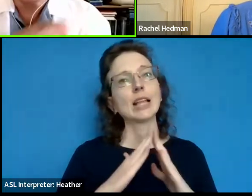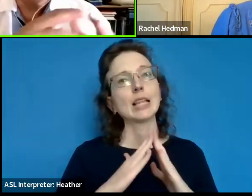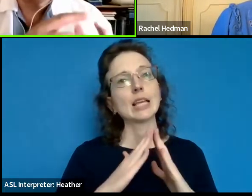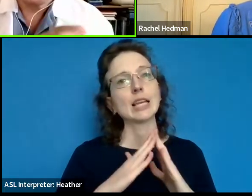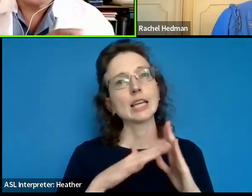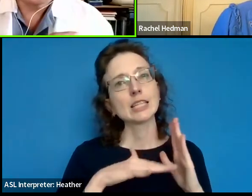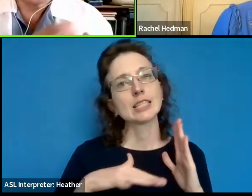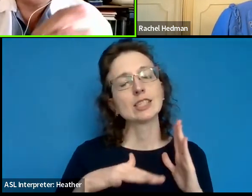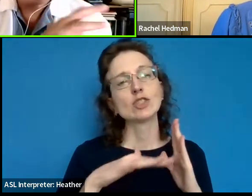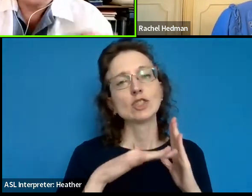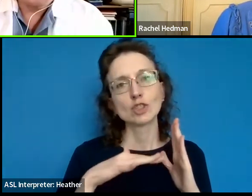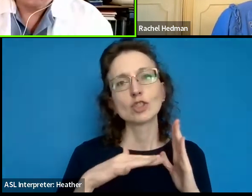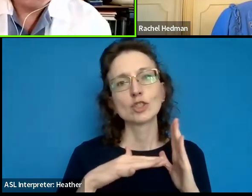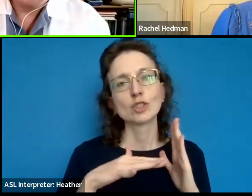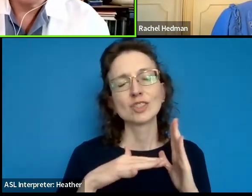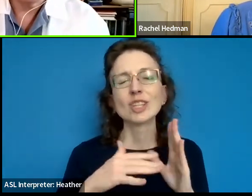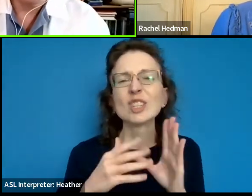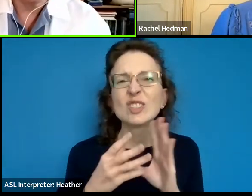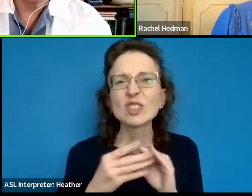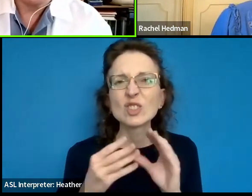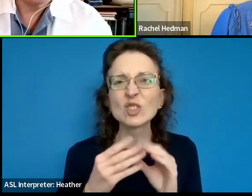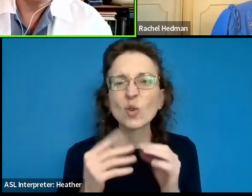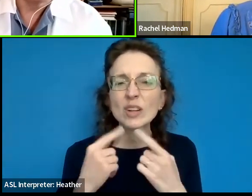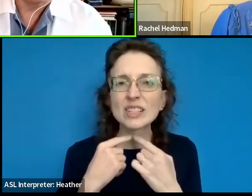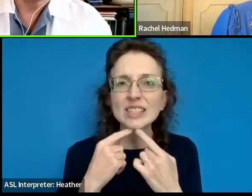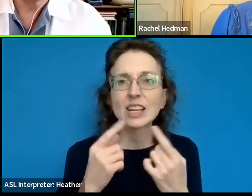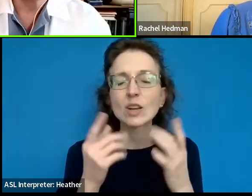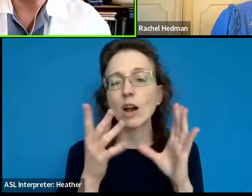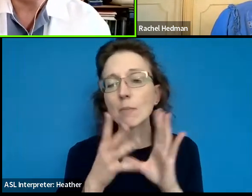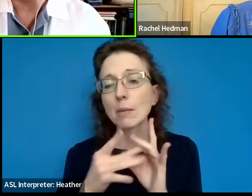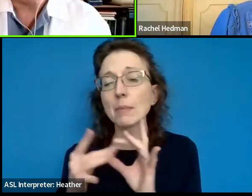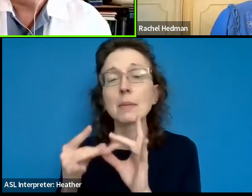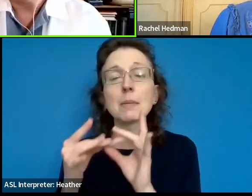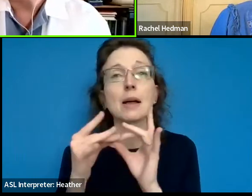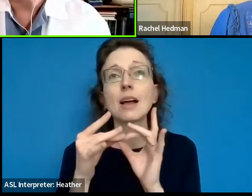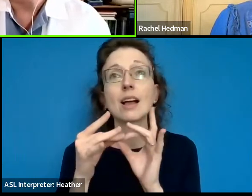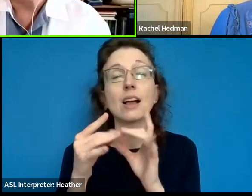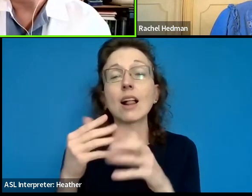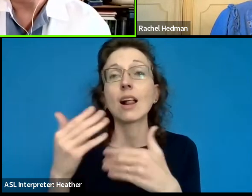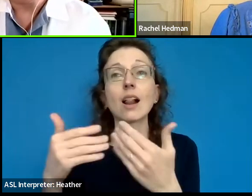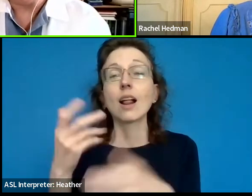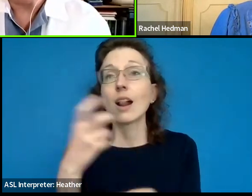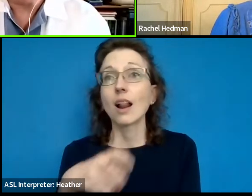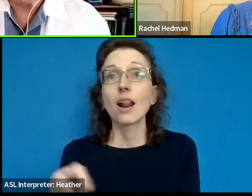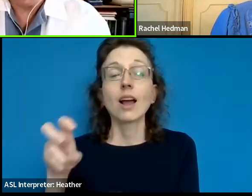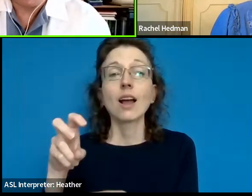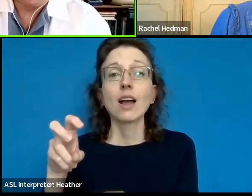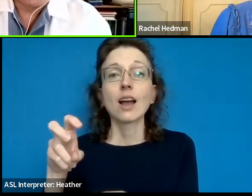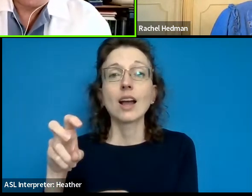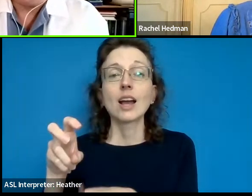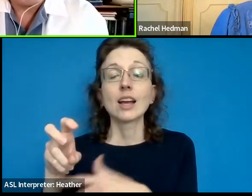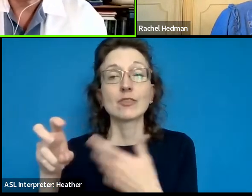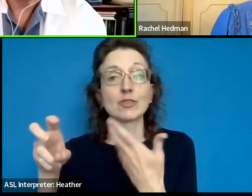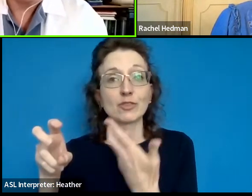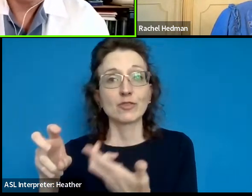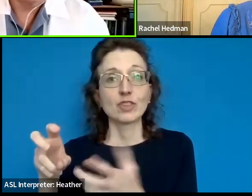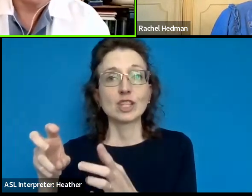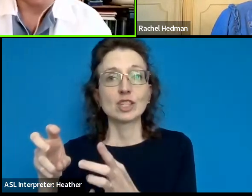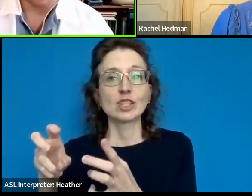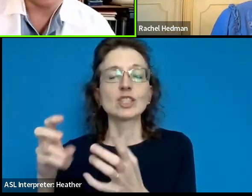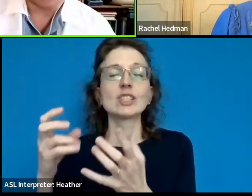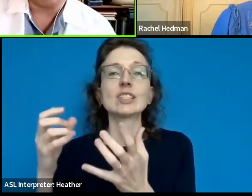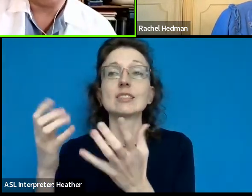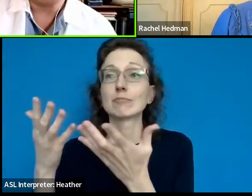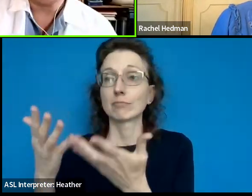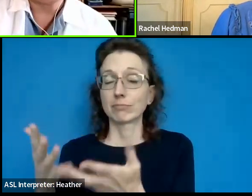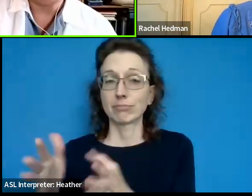of the storyteller will tell the story and take you to, and then at the end, the storyteller will end by saying, and now it's the end of the